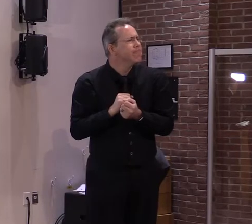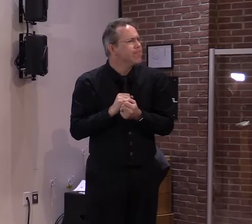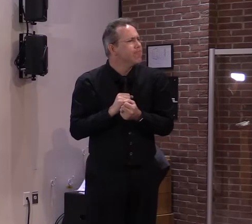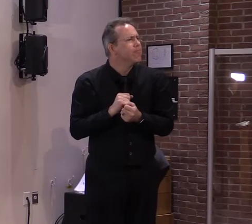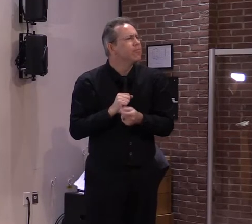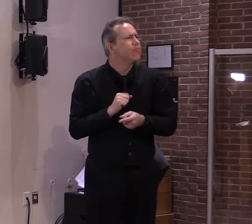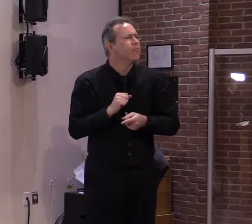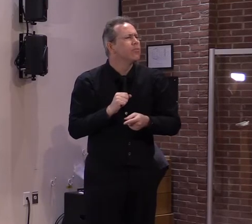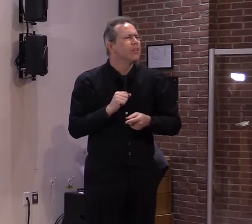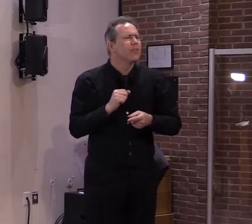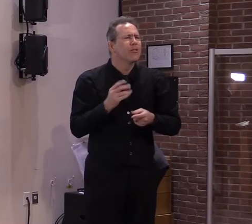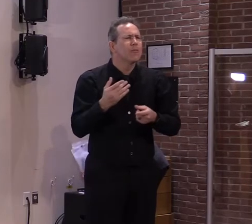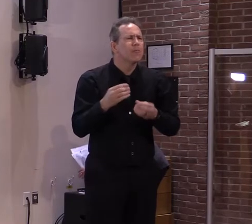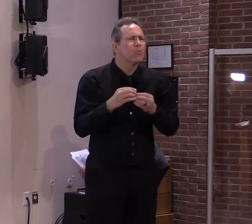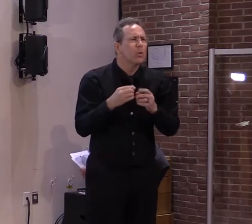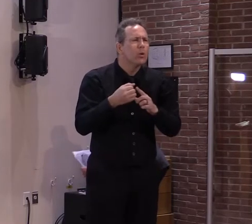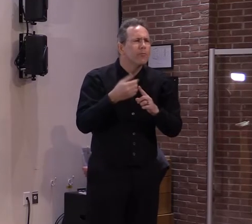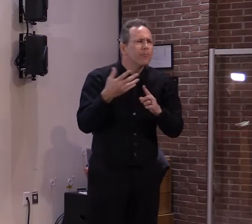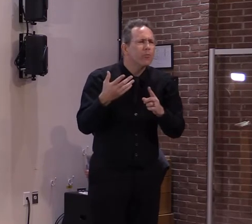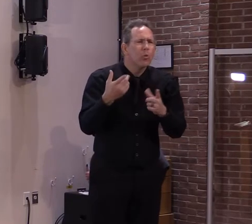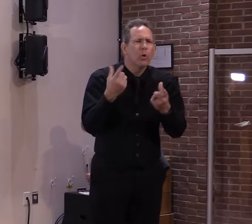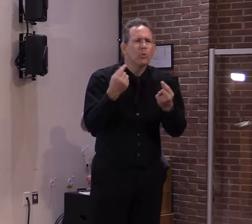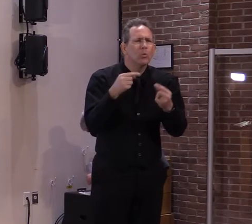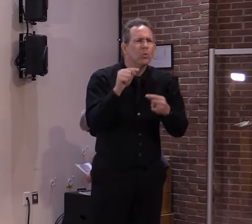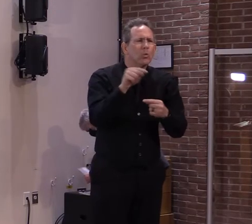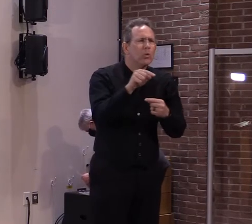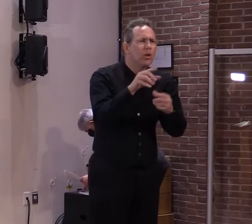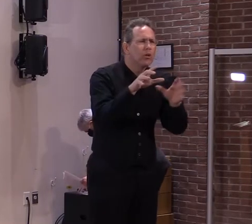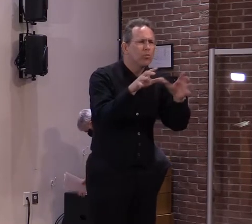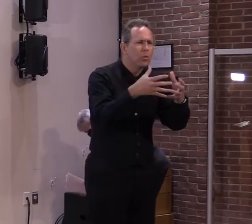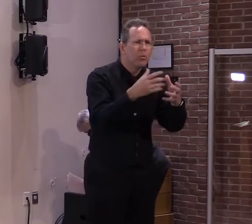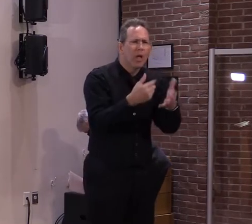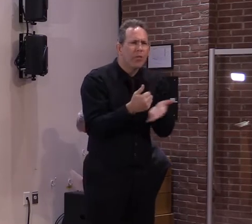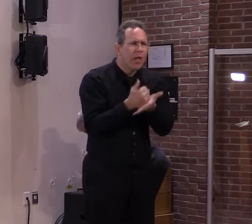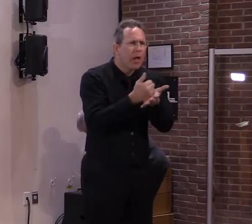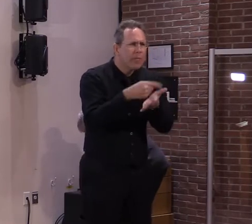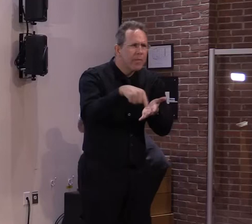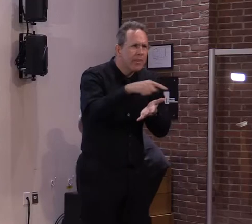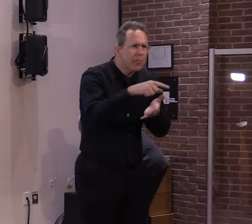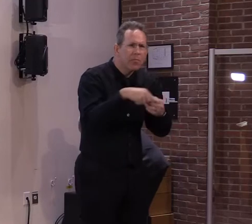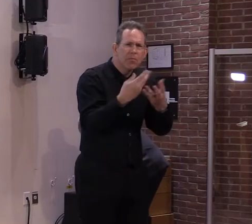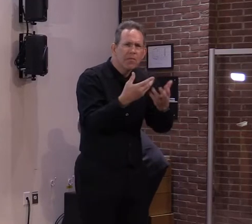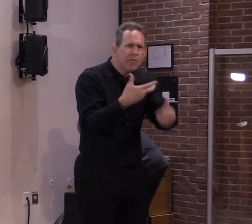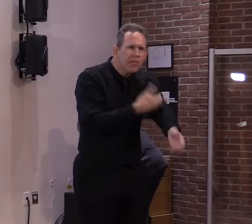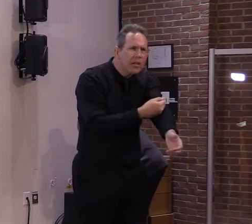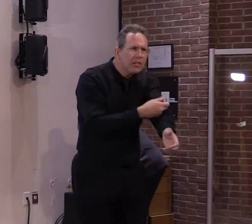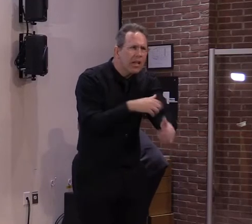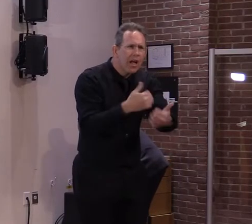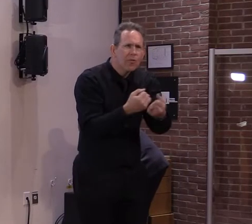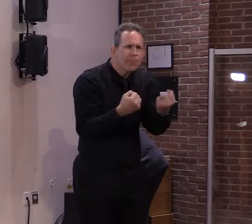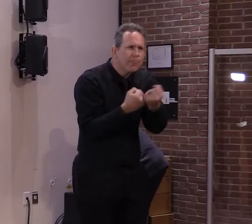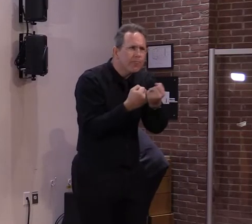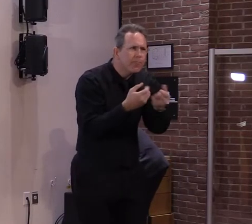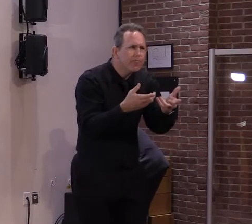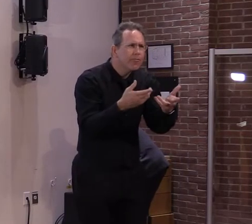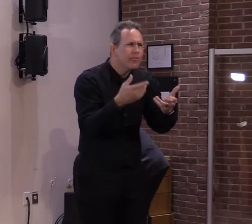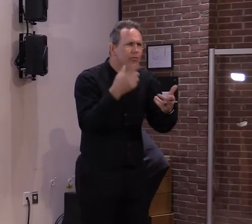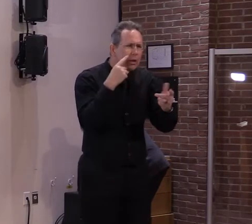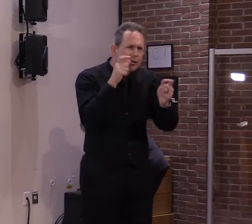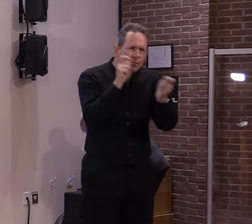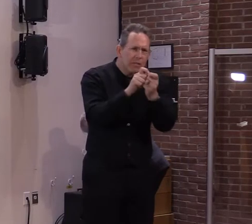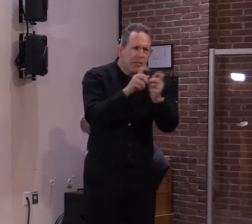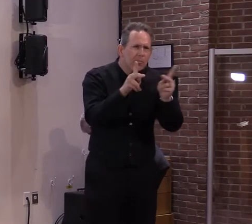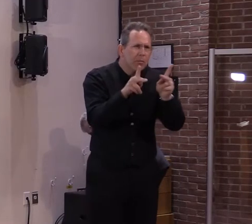being done to try to get that population vaccinated, be that targeted messaging or specifically